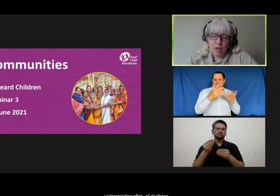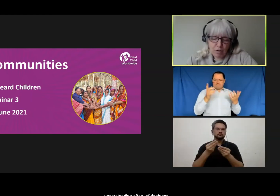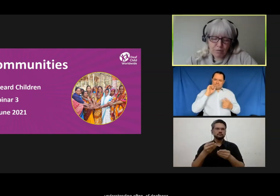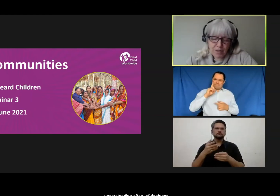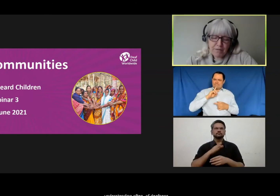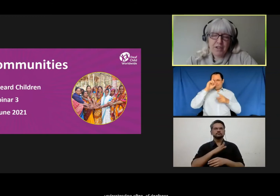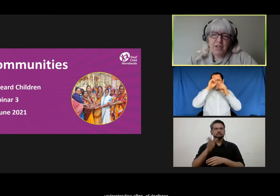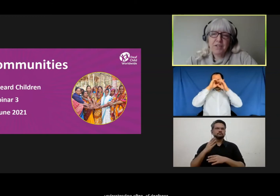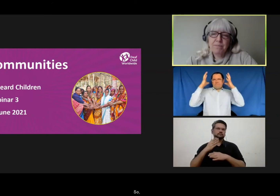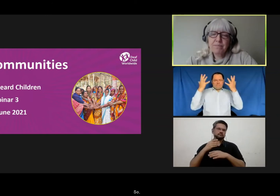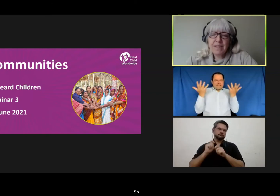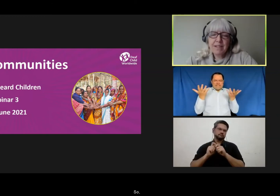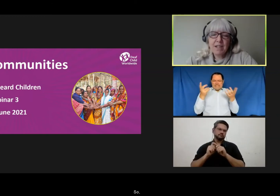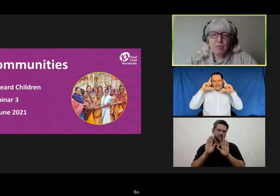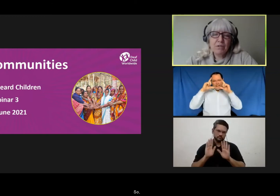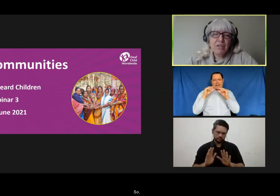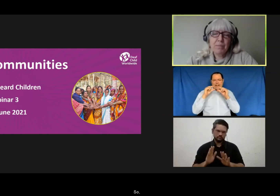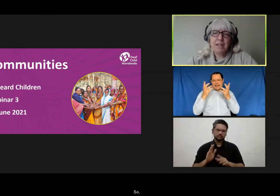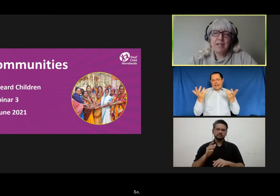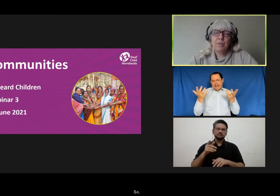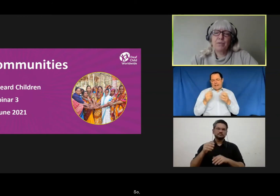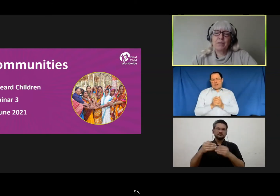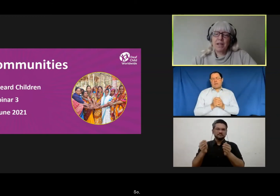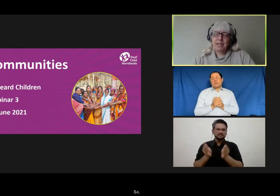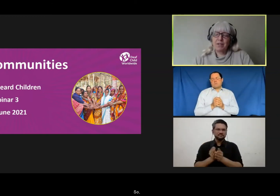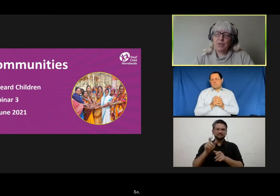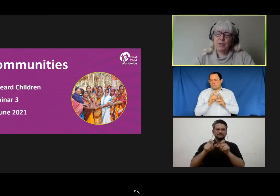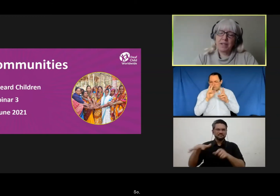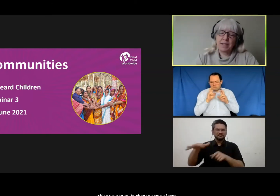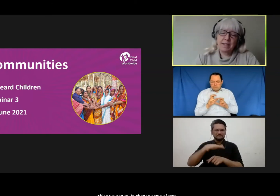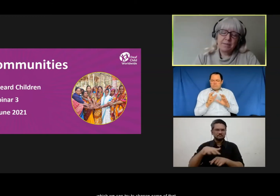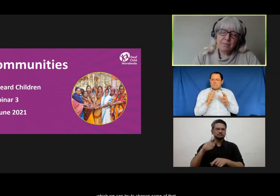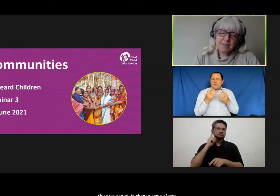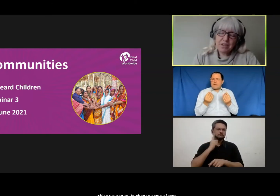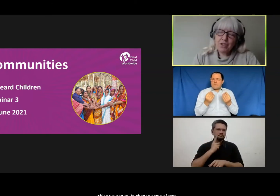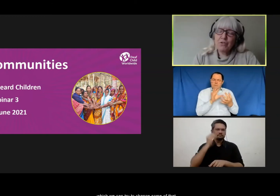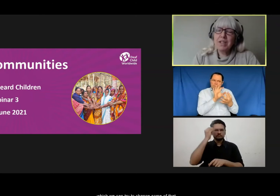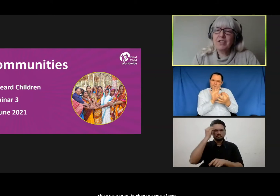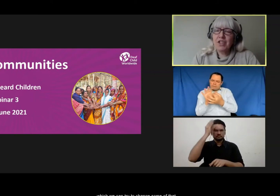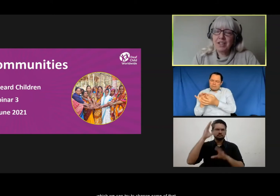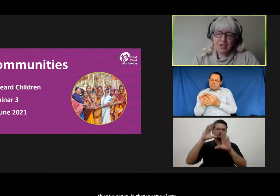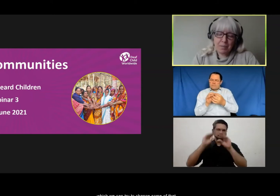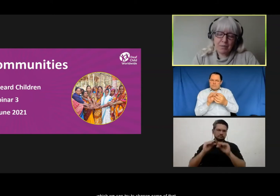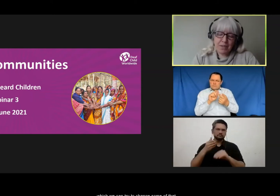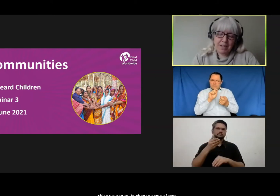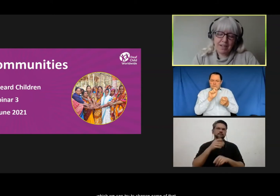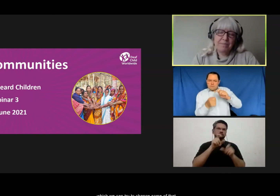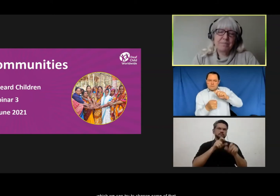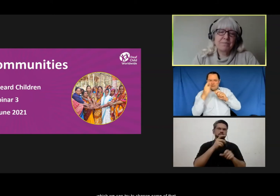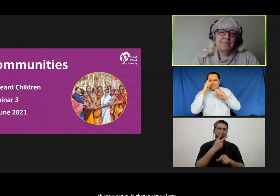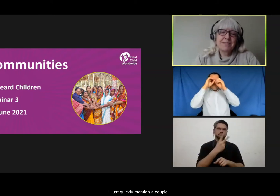often of deafness. So we'll also be exploring ways in which we can try to change some of